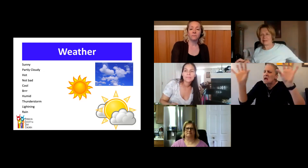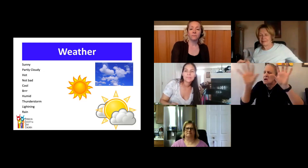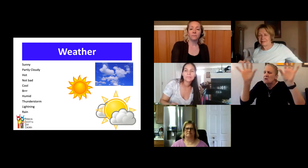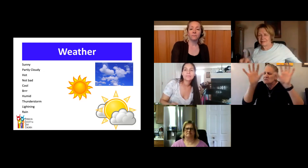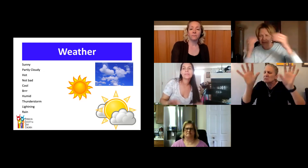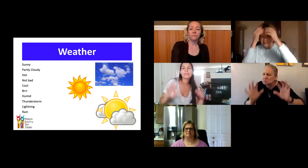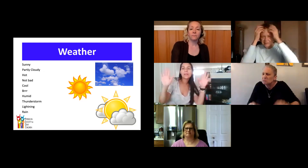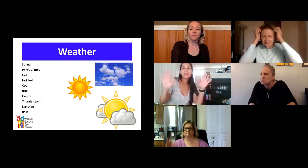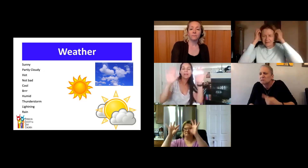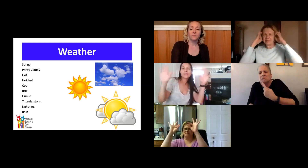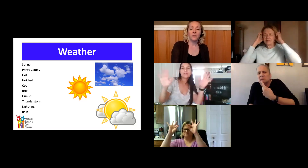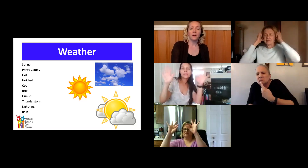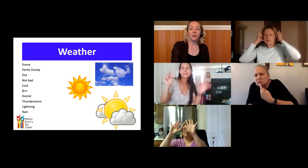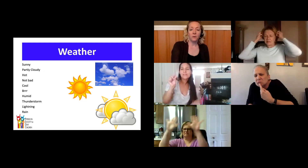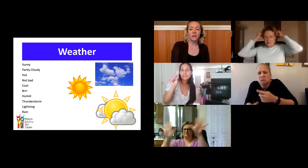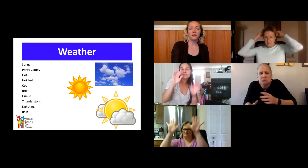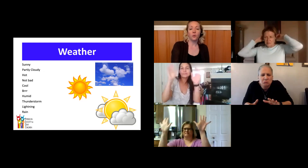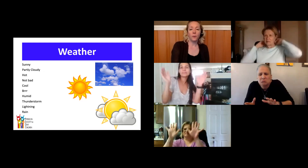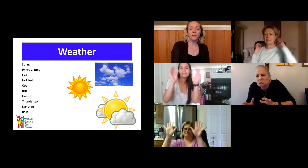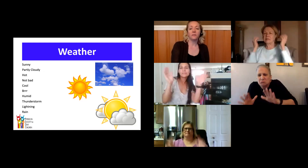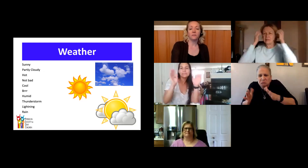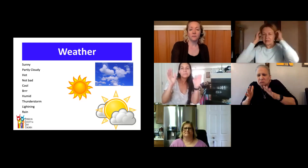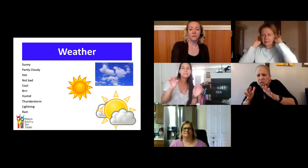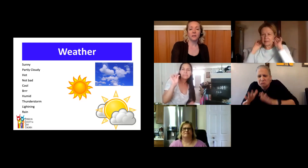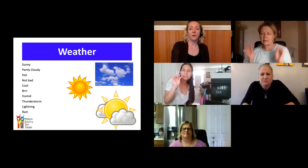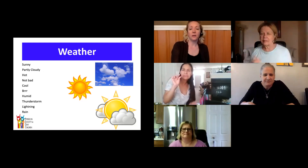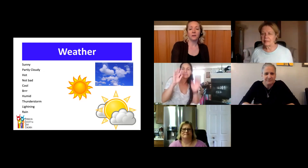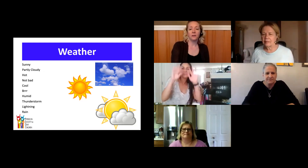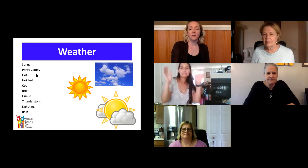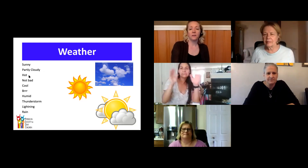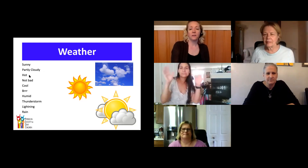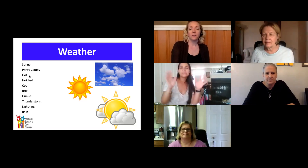Yeah, I would say a little bit cloudy.